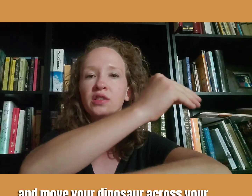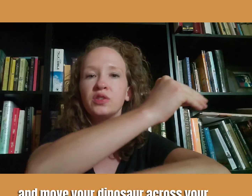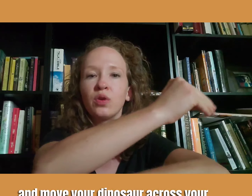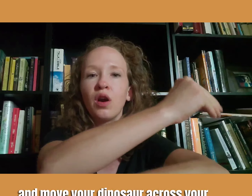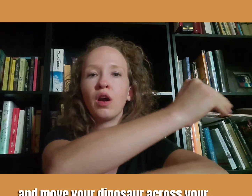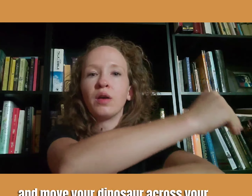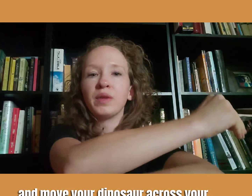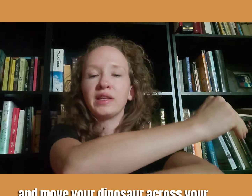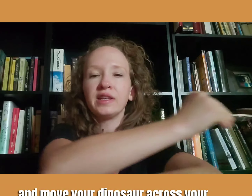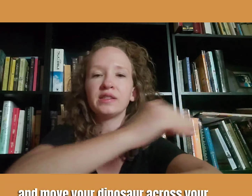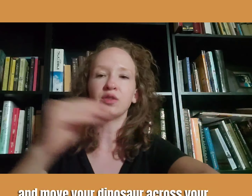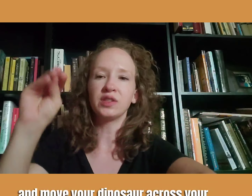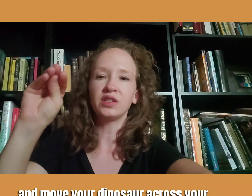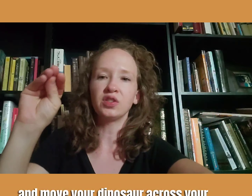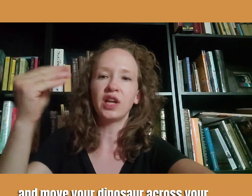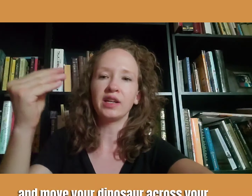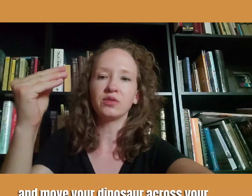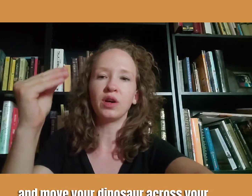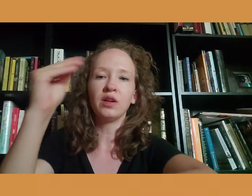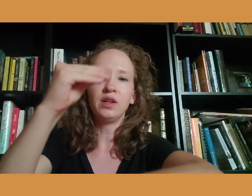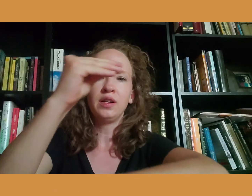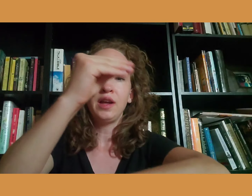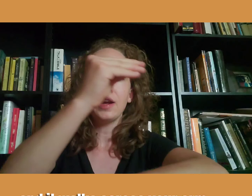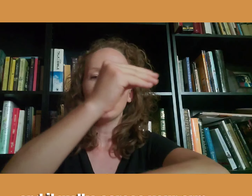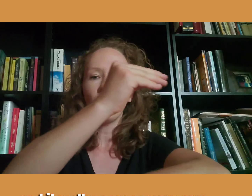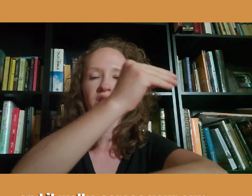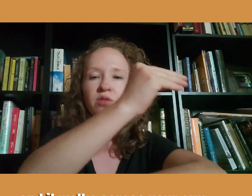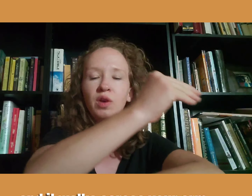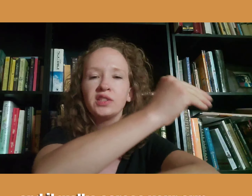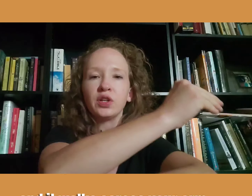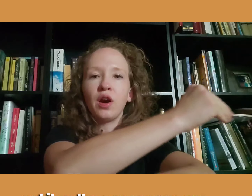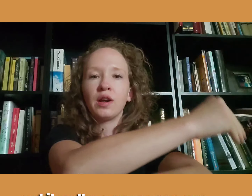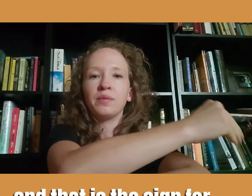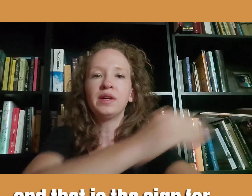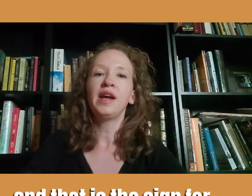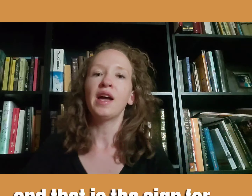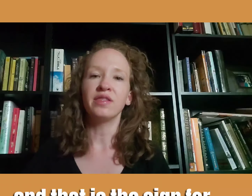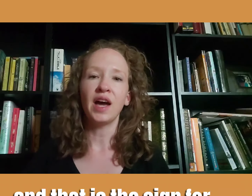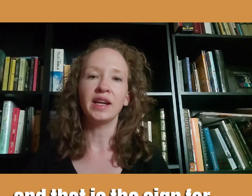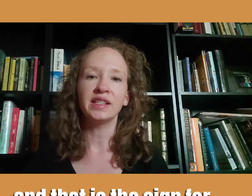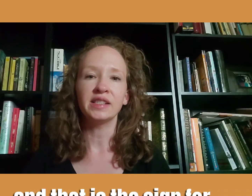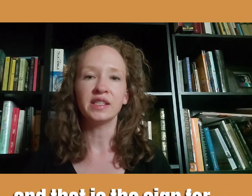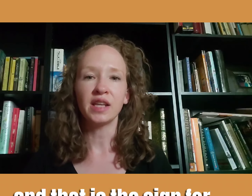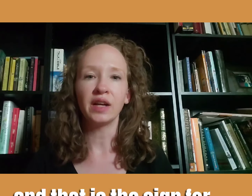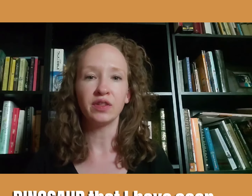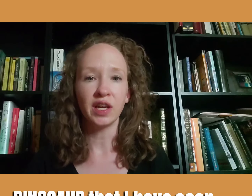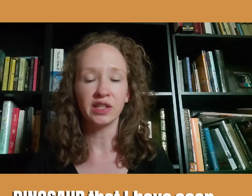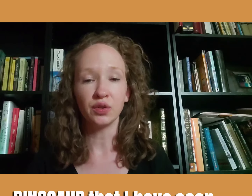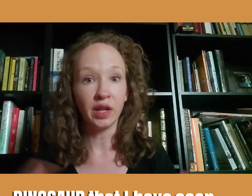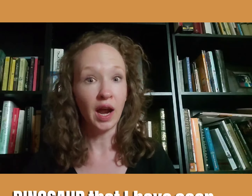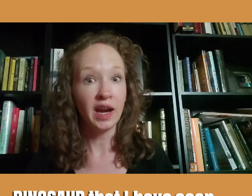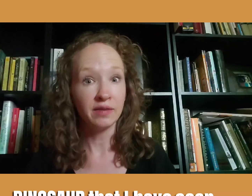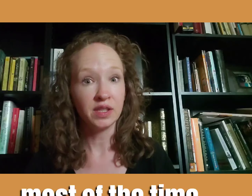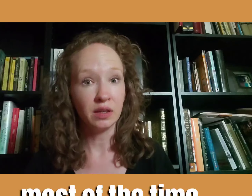your arm like this so this is your dinosaur and it walks across your arm and that is the sign for dinosaur that I have seen